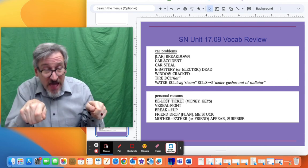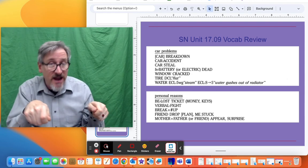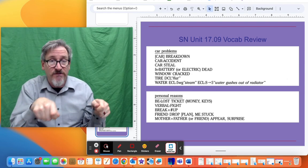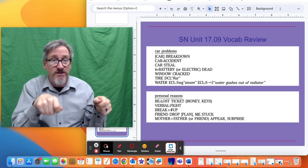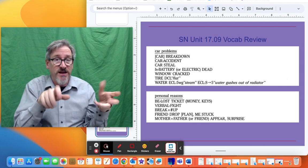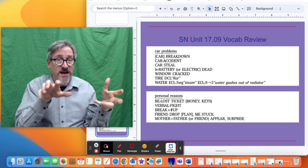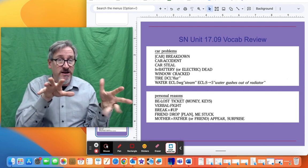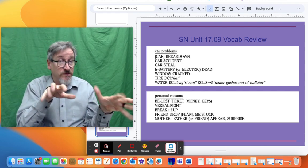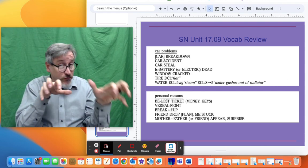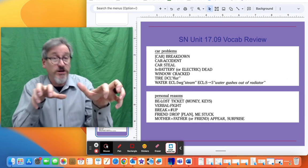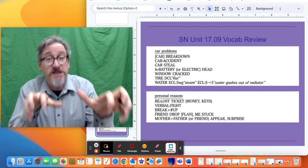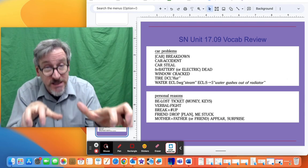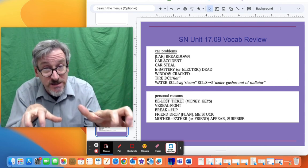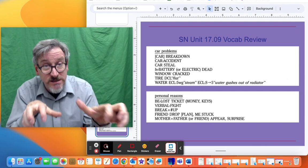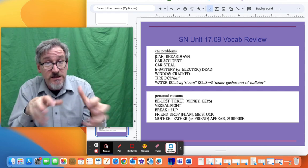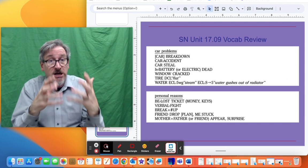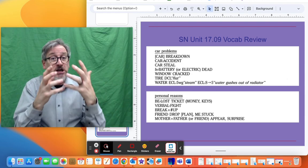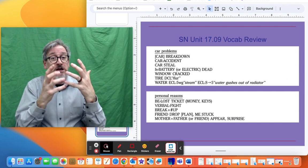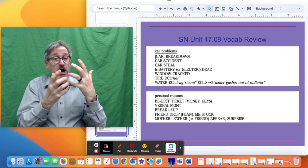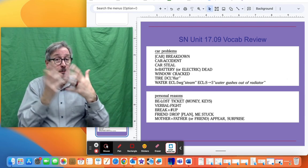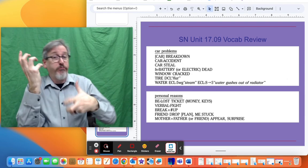and everything kind of freezes,